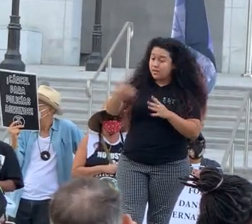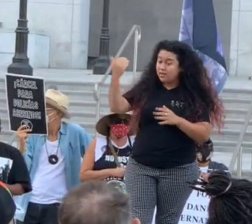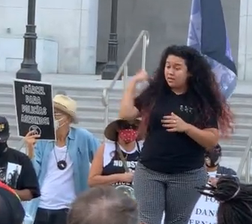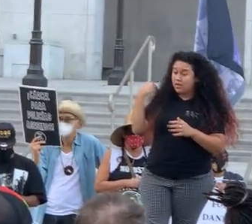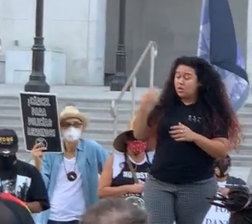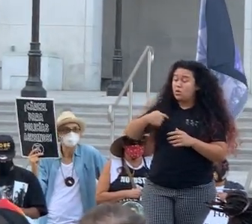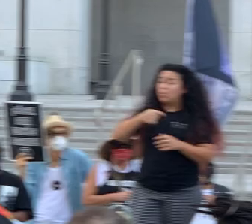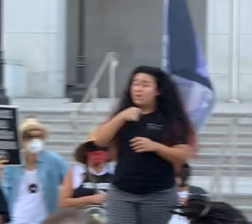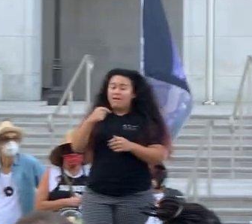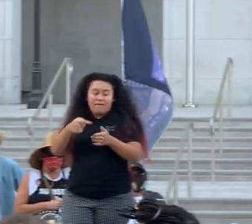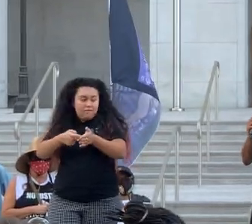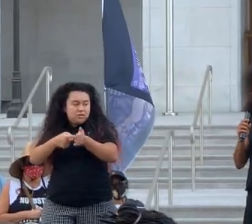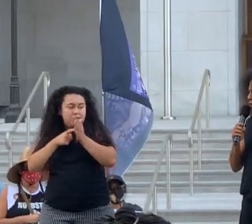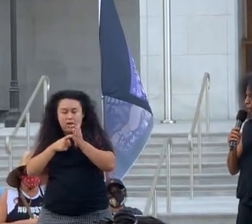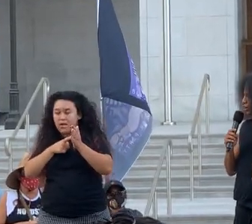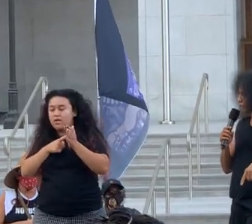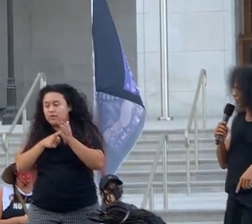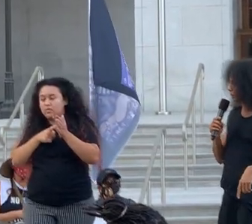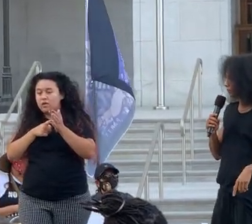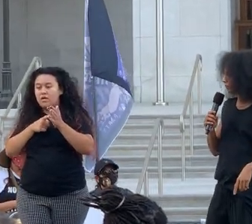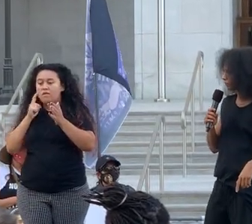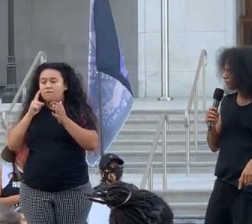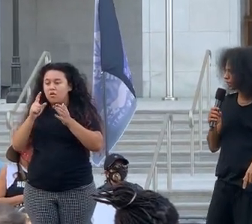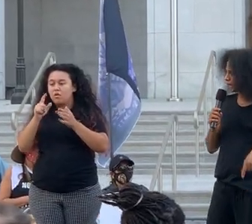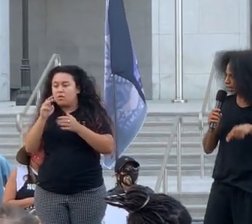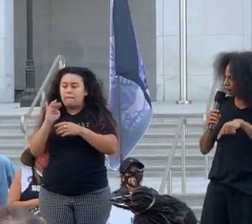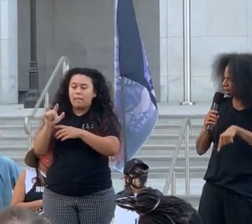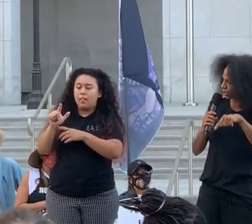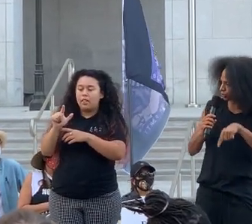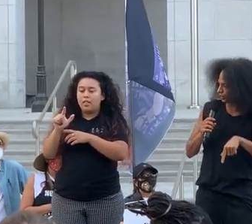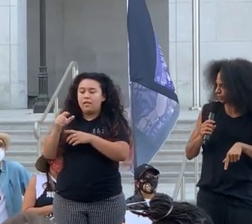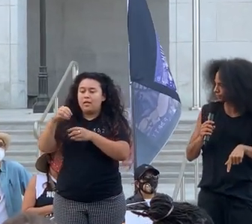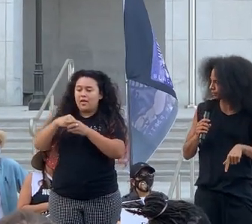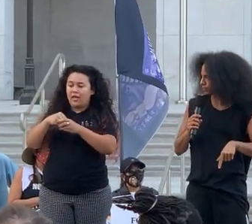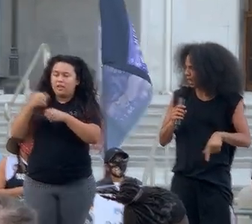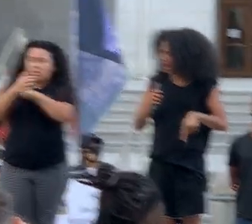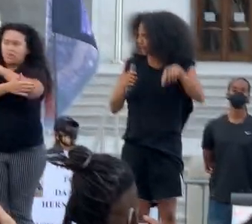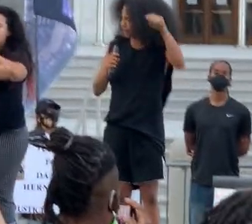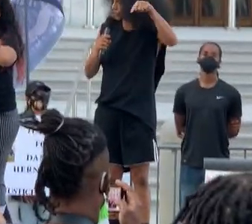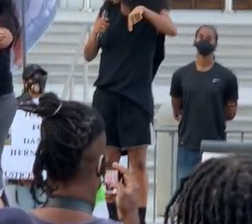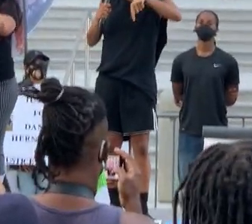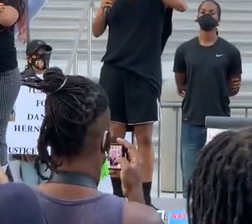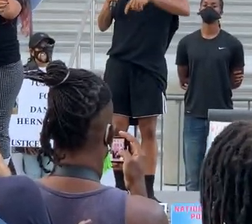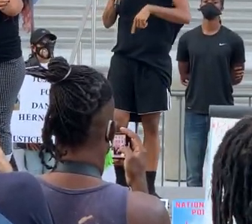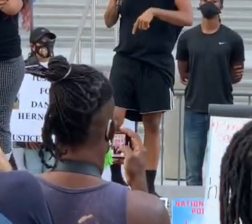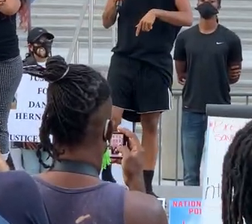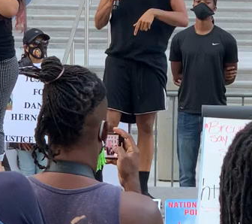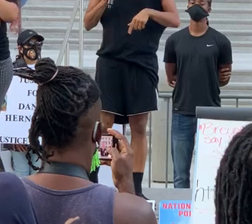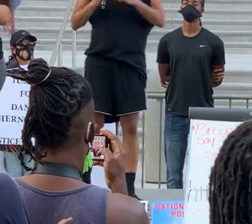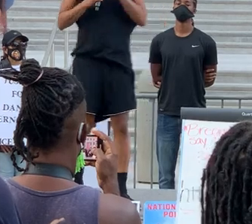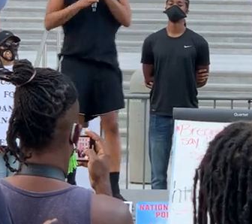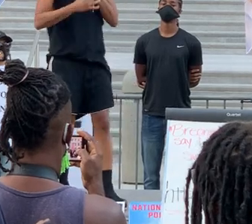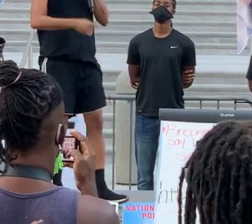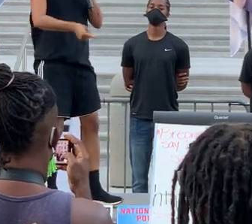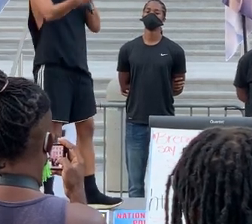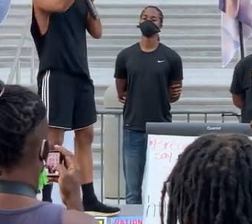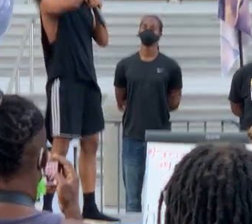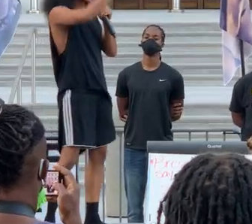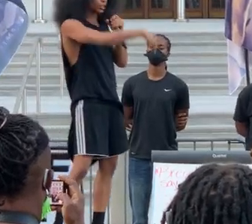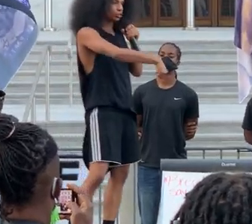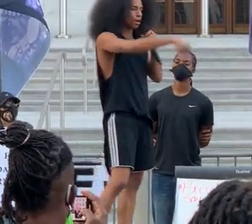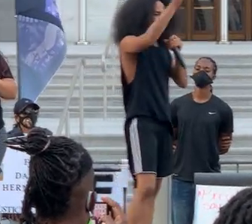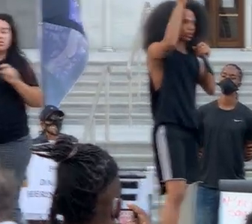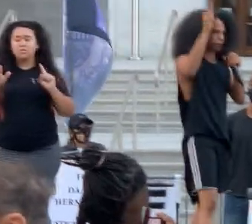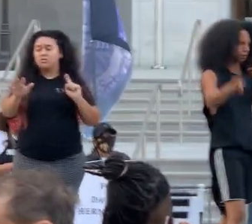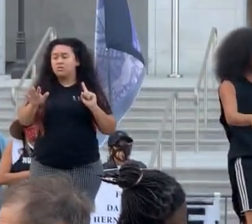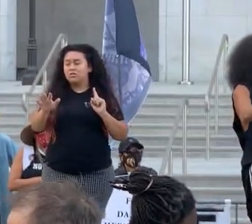have a demand for criminals in our country and in our society. And we have in that